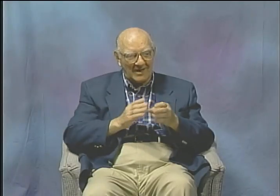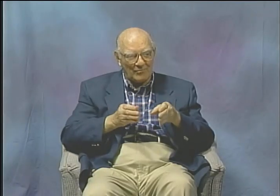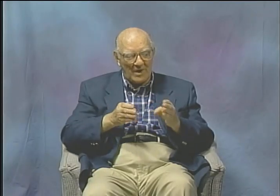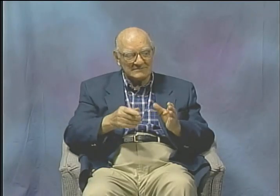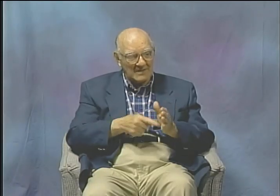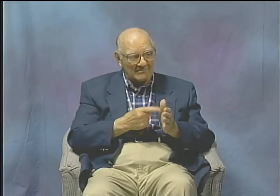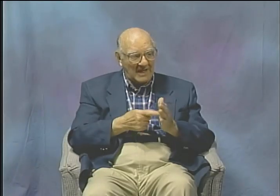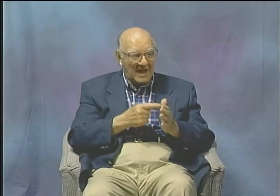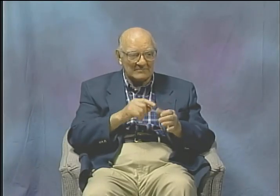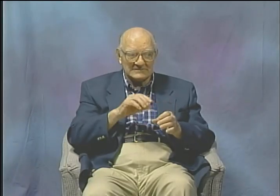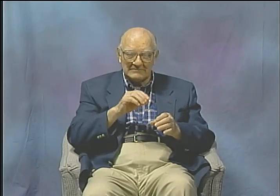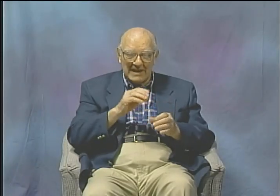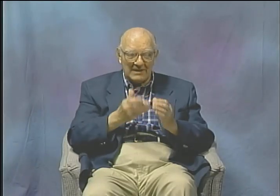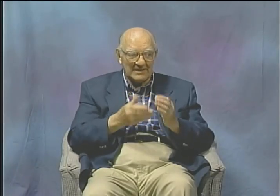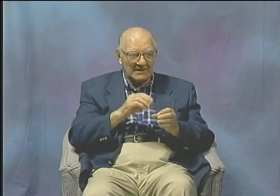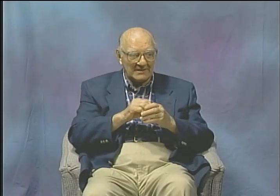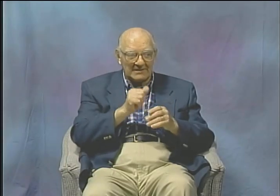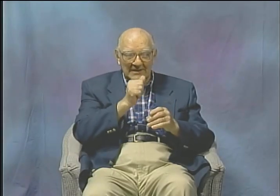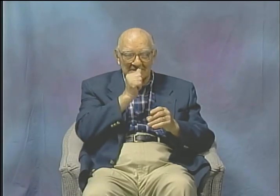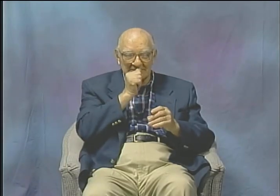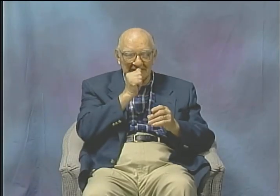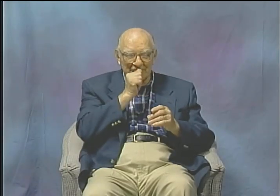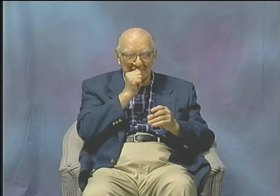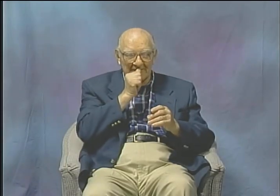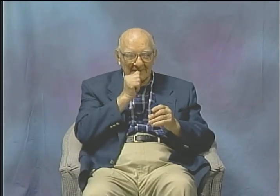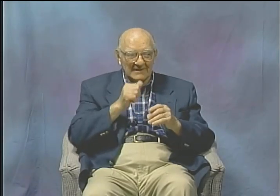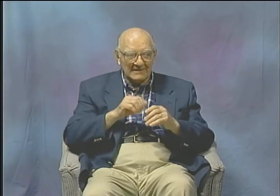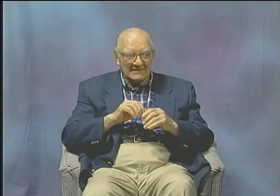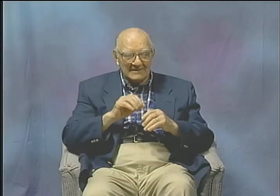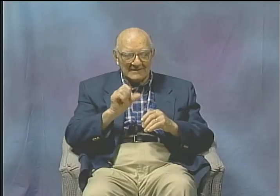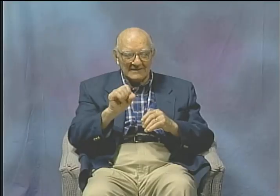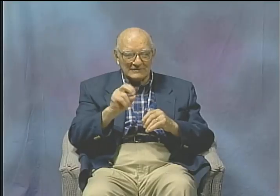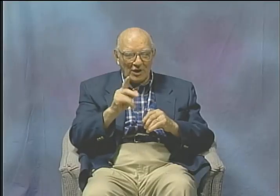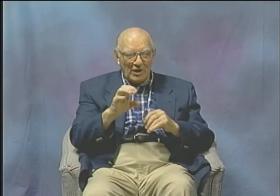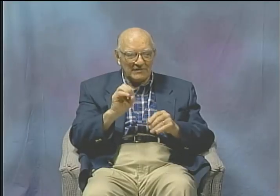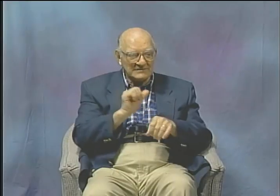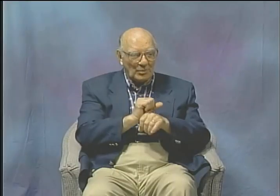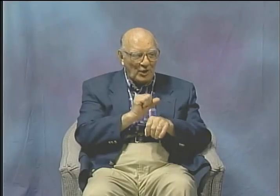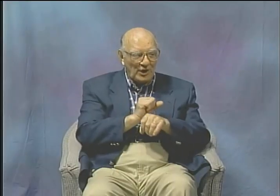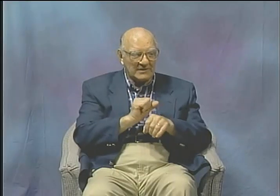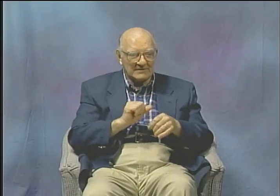way, sometimes maybe in secret service work.